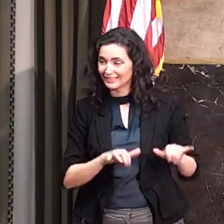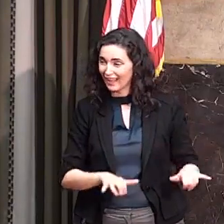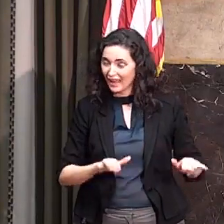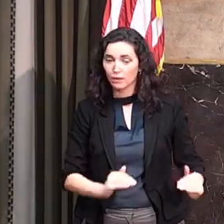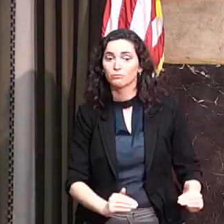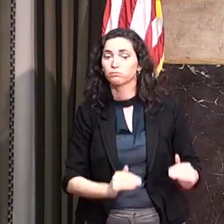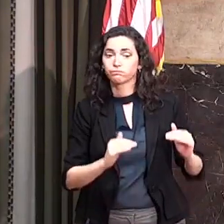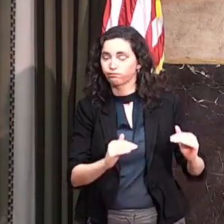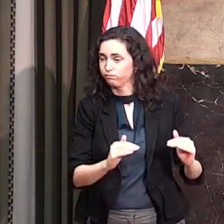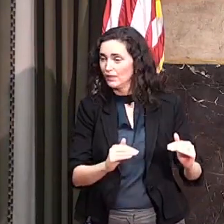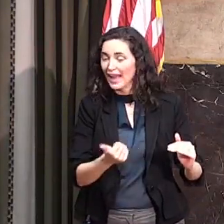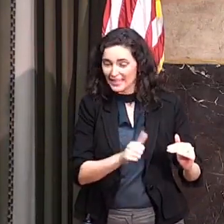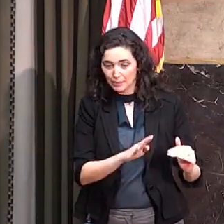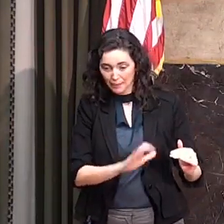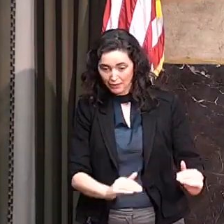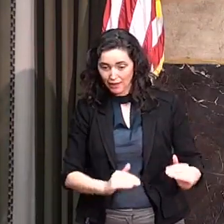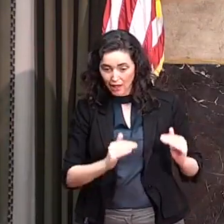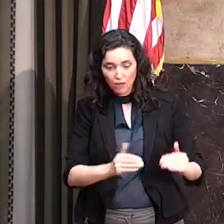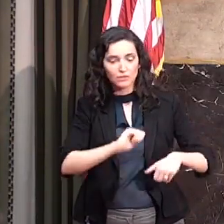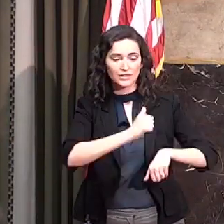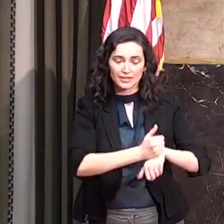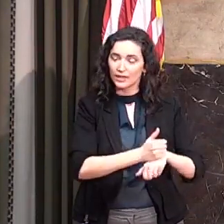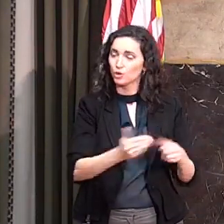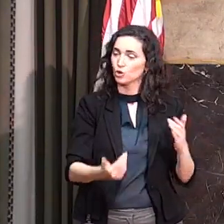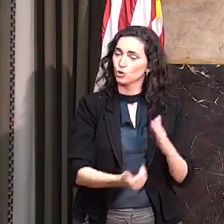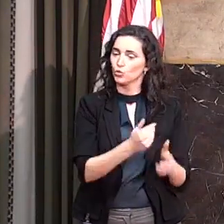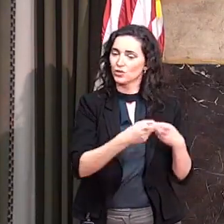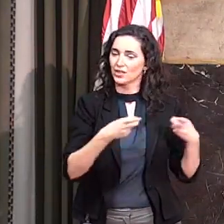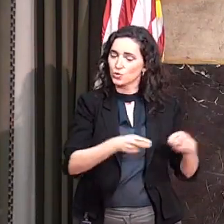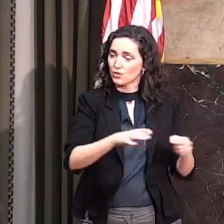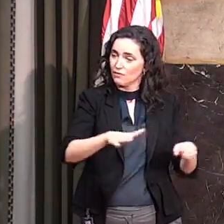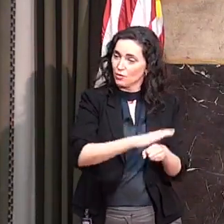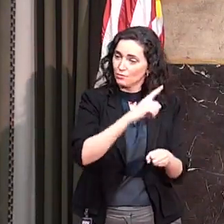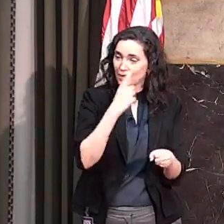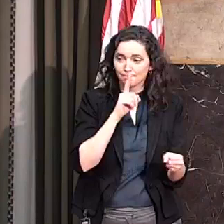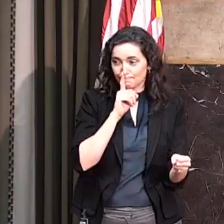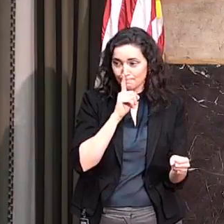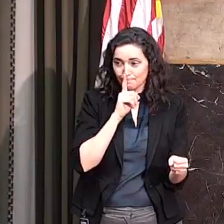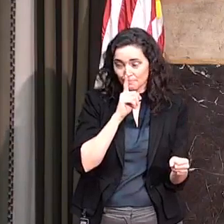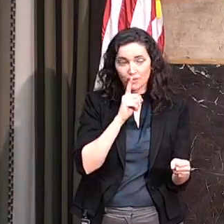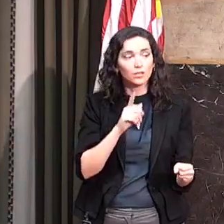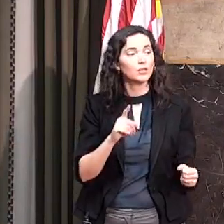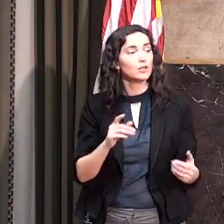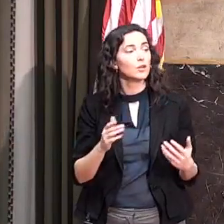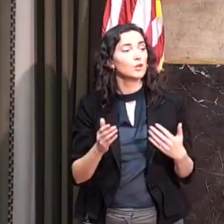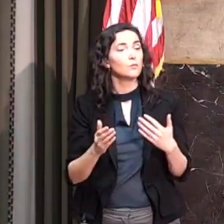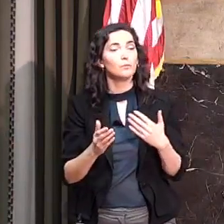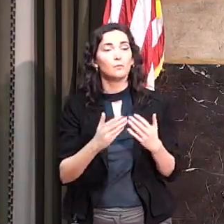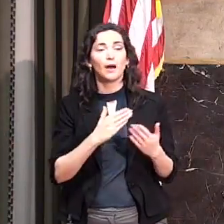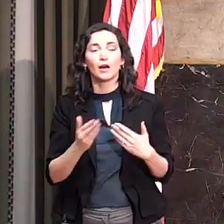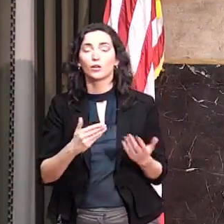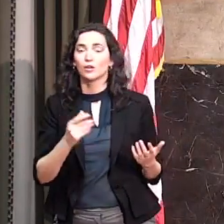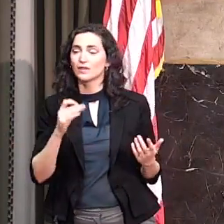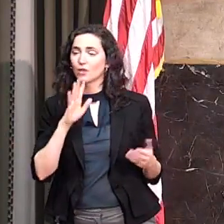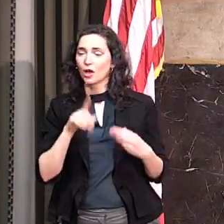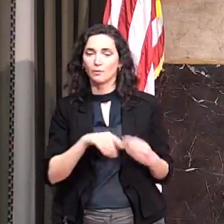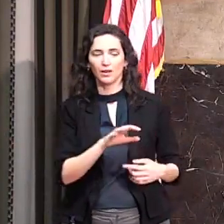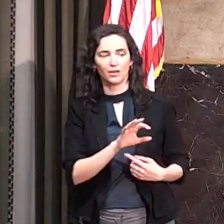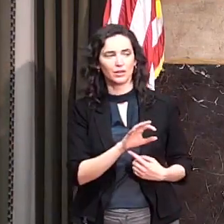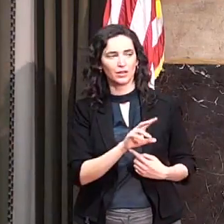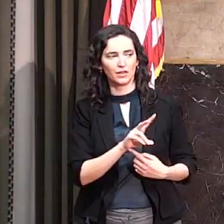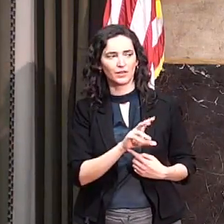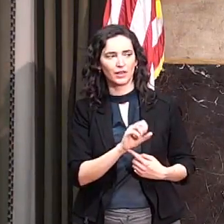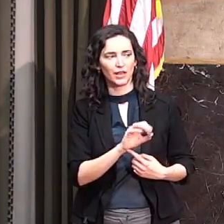create a net new African American district. And that's true whether you're talking about a 5-member PSC